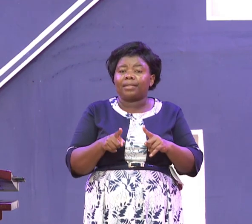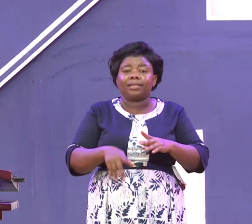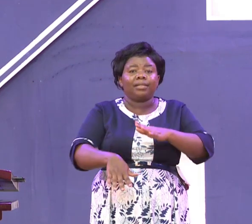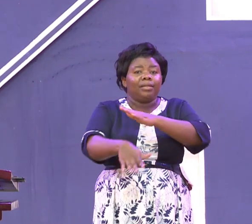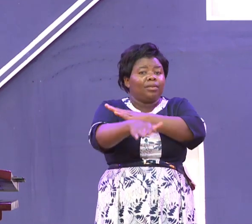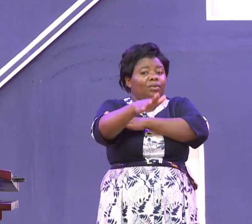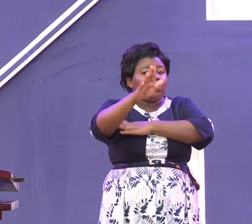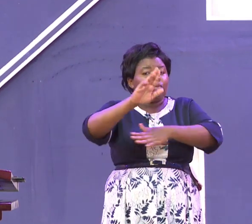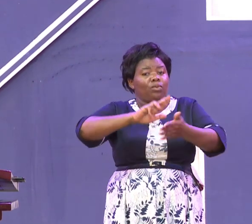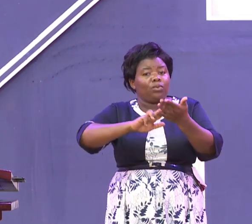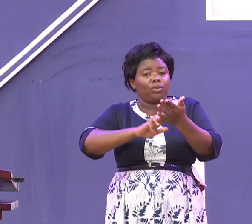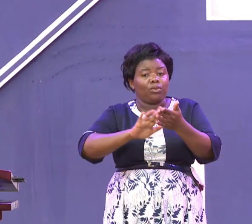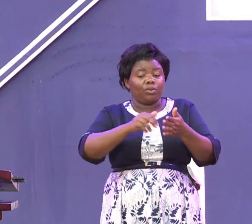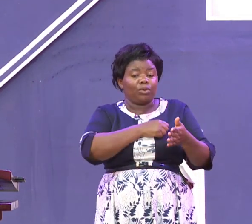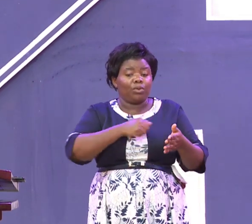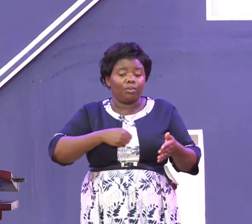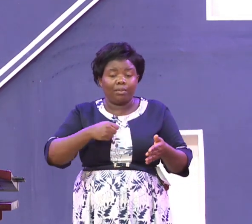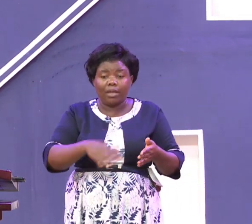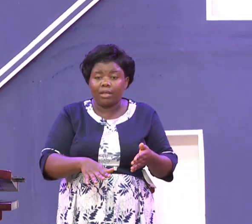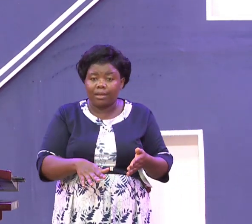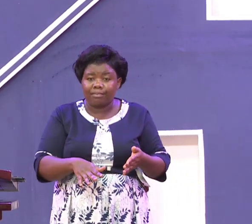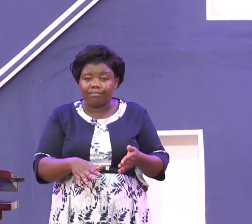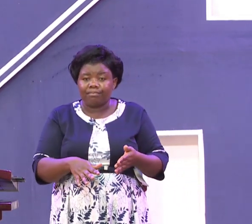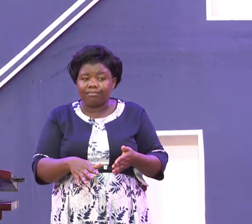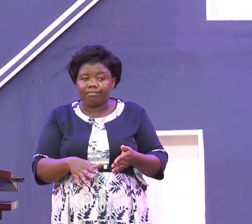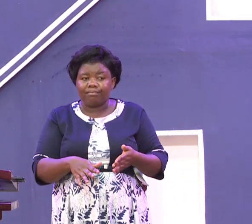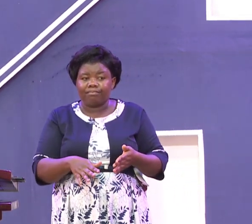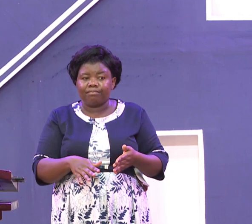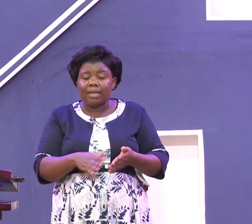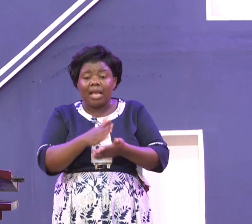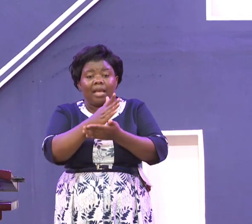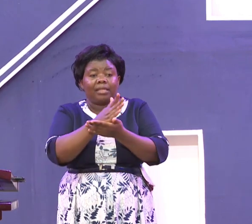deployed in low honor. But God used her.